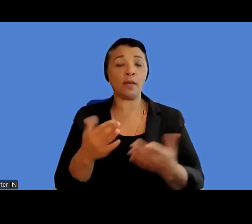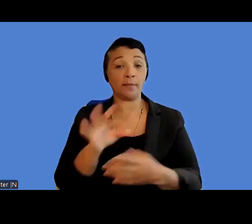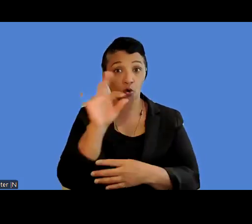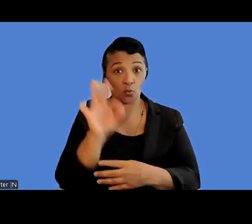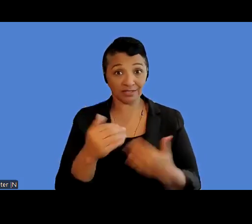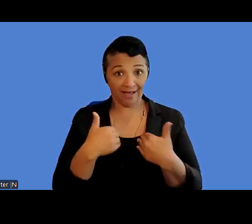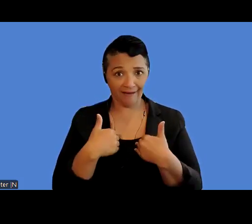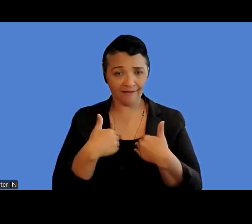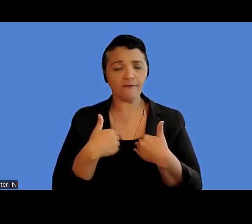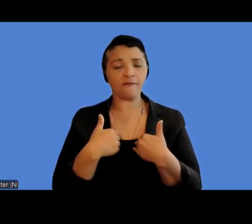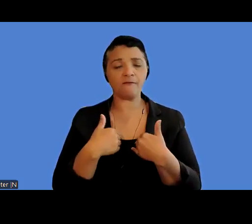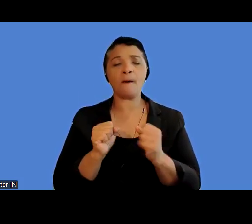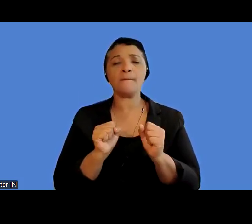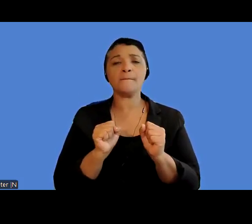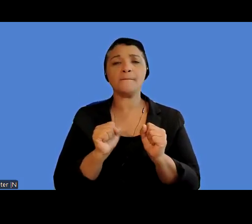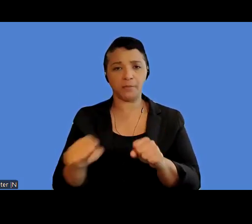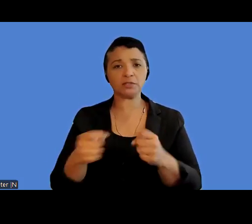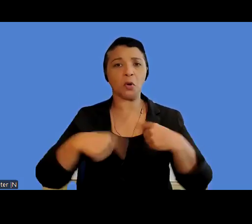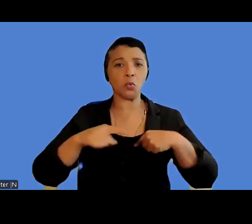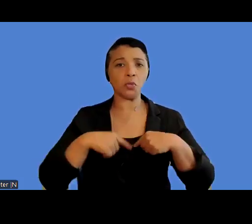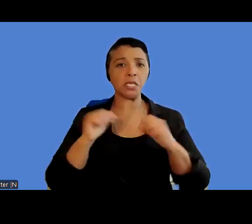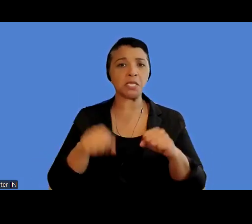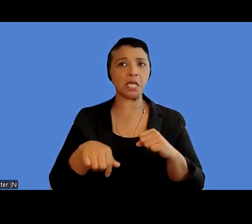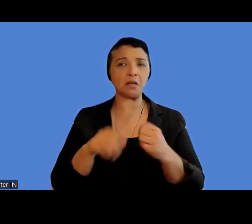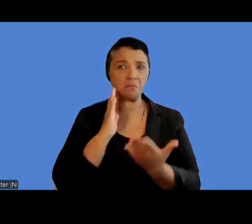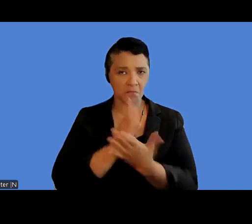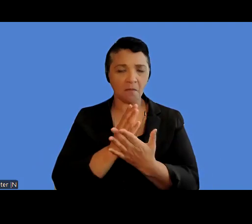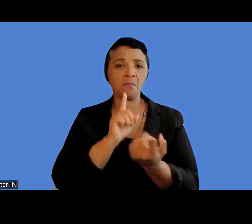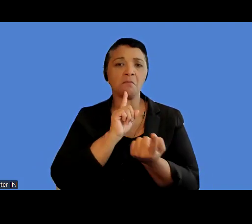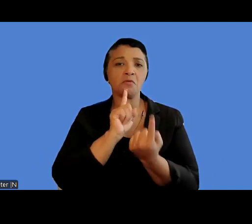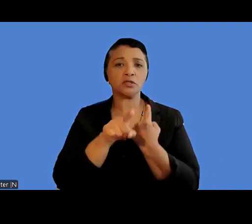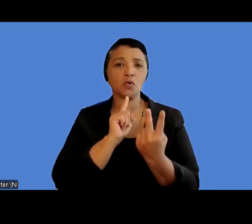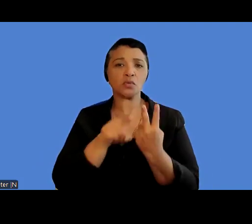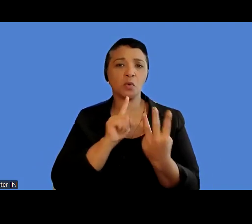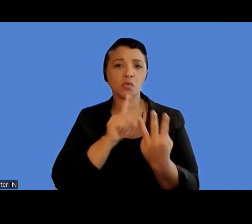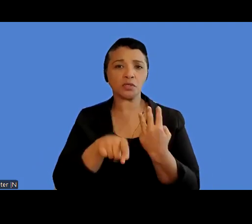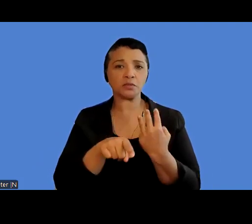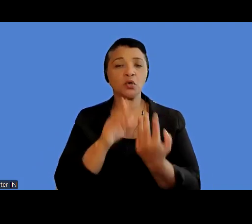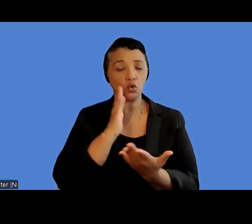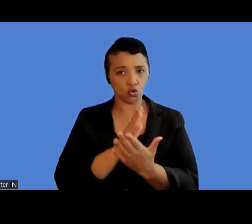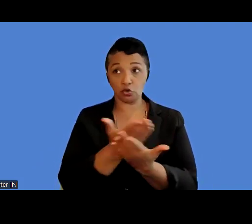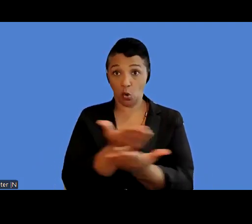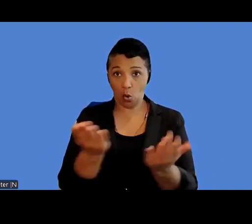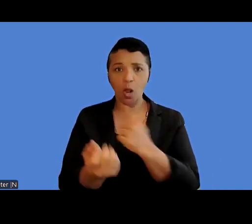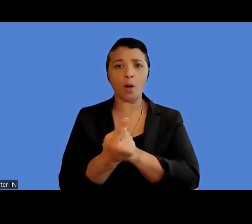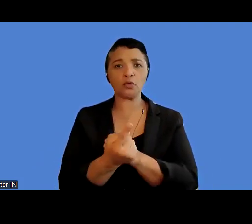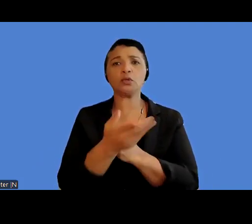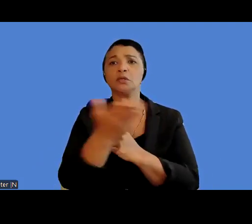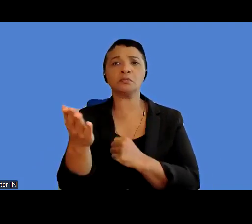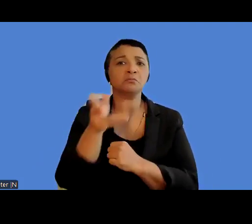we can ensure that everyone is given an opportunity to be listened